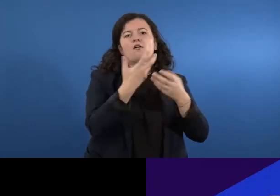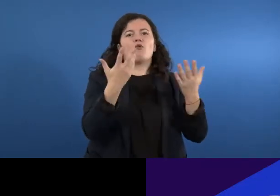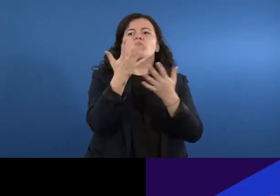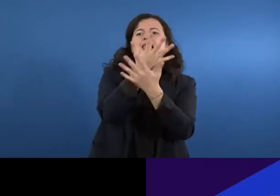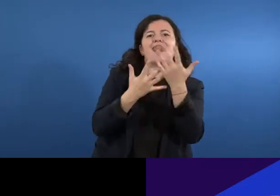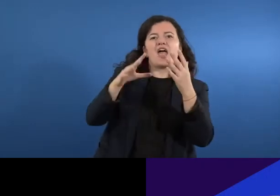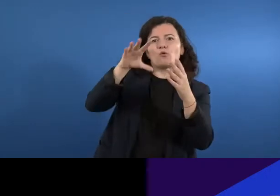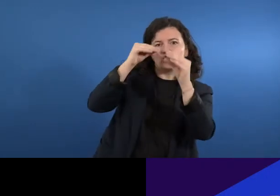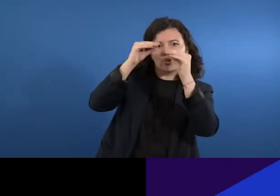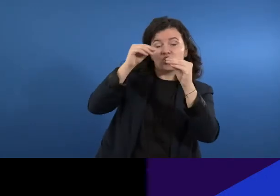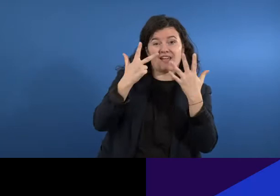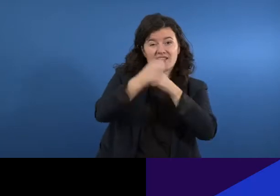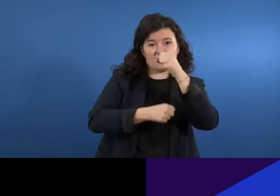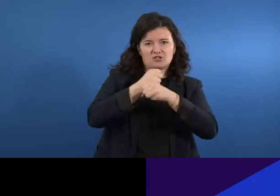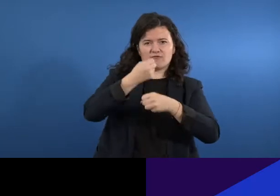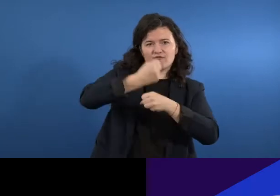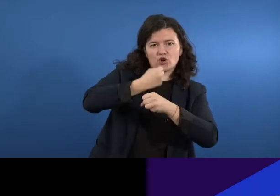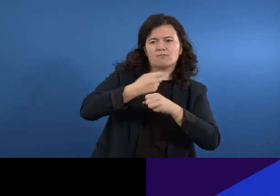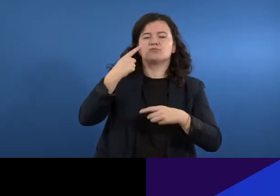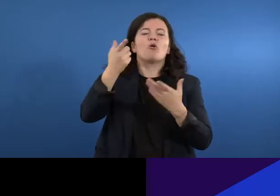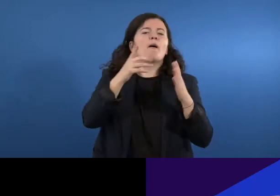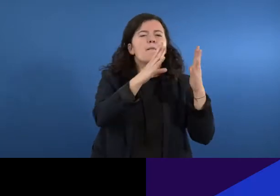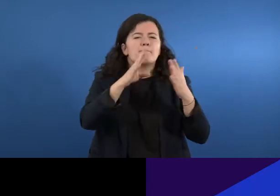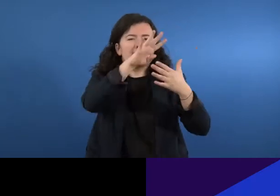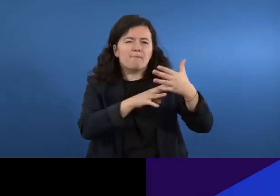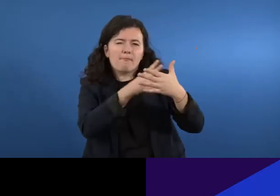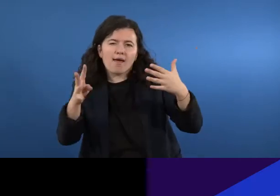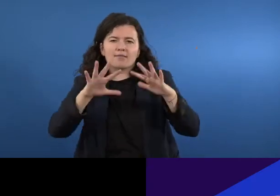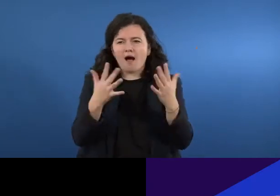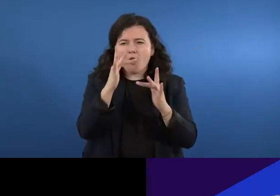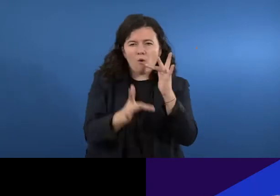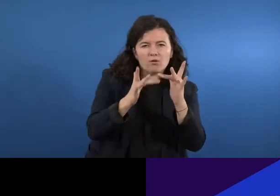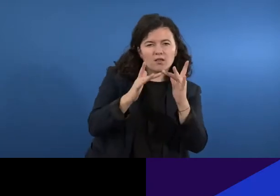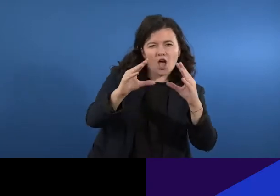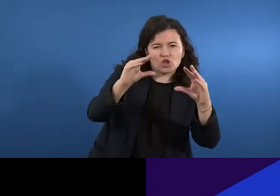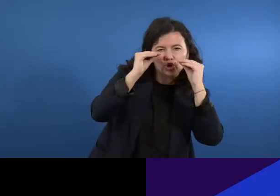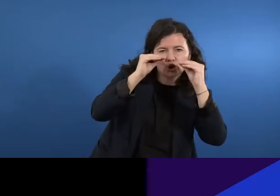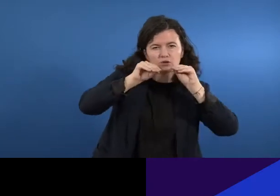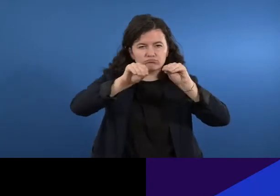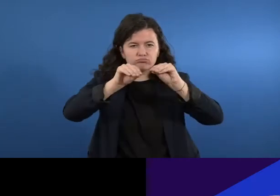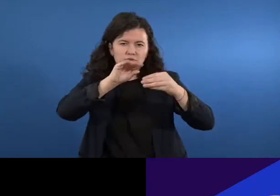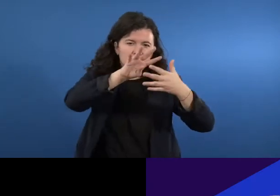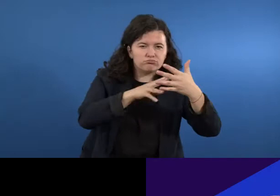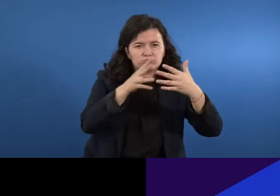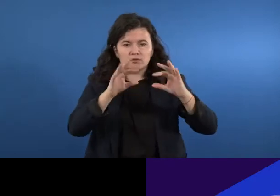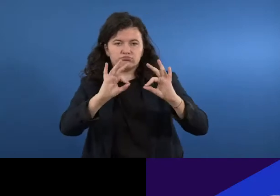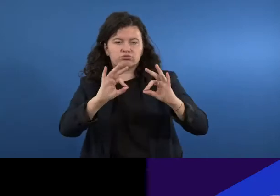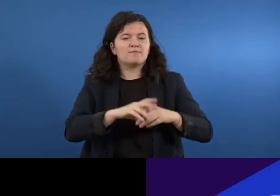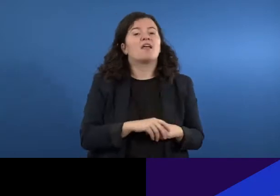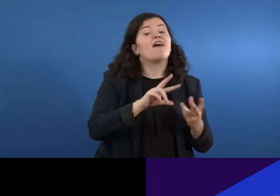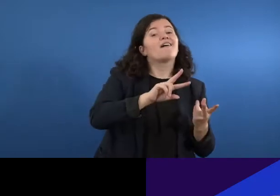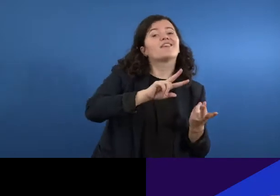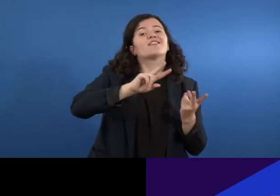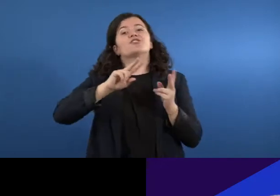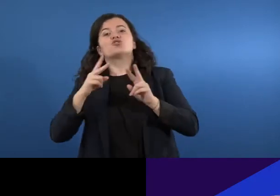in charge of the design and implementation of online learning programs. Then she moved to a more strategic role as a global